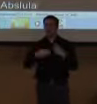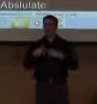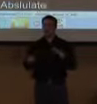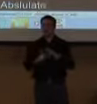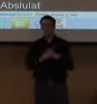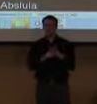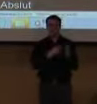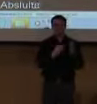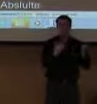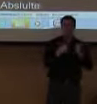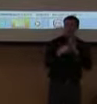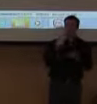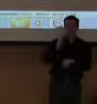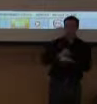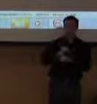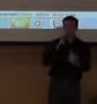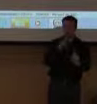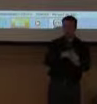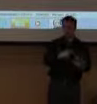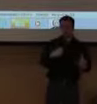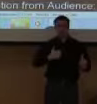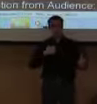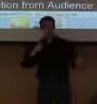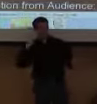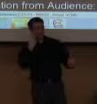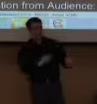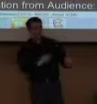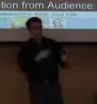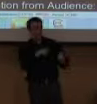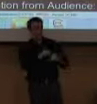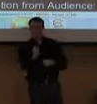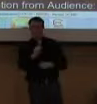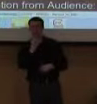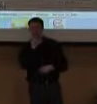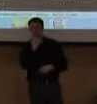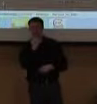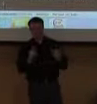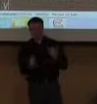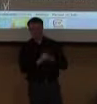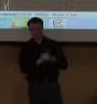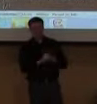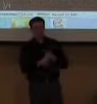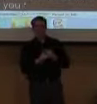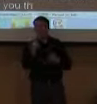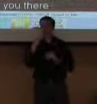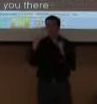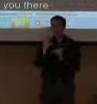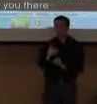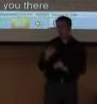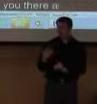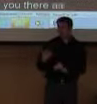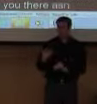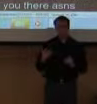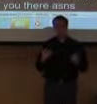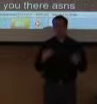to show you their homework assignment so that you could then see maybe exactly where they were making a mistake. But one of the limitations was